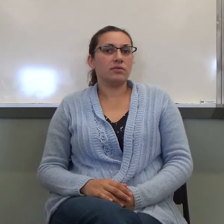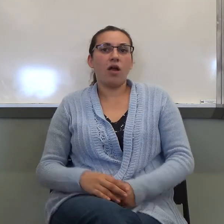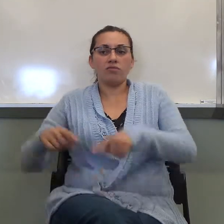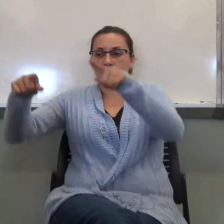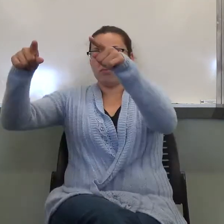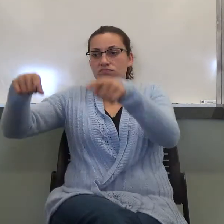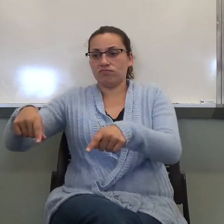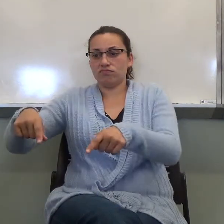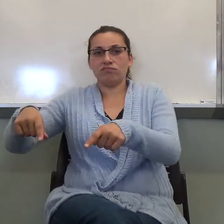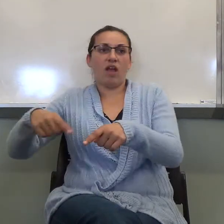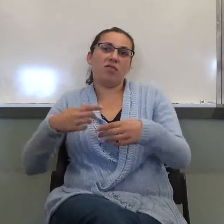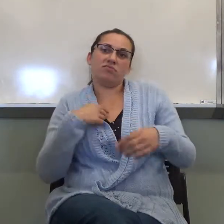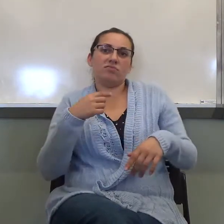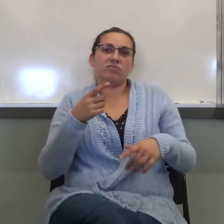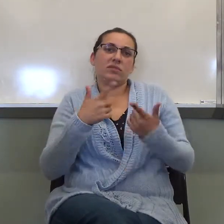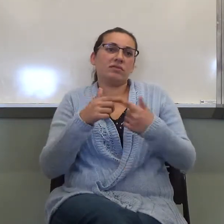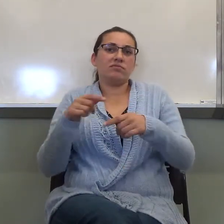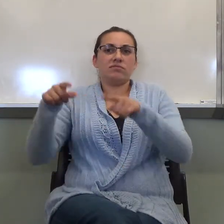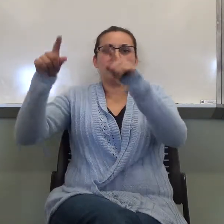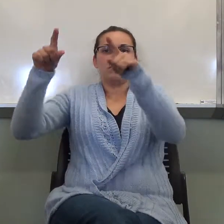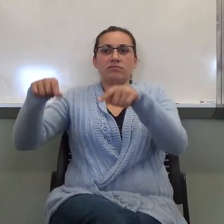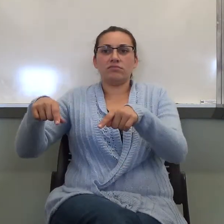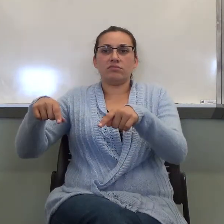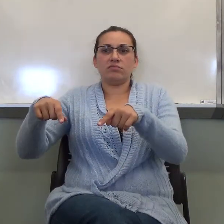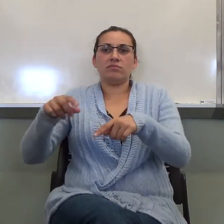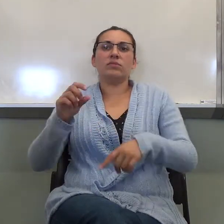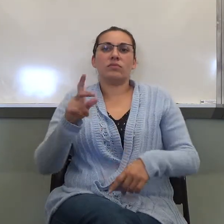of the number with the larger absolute value.